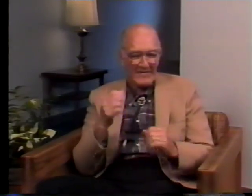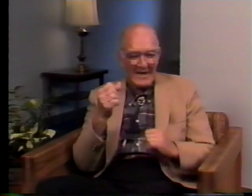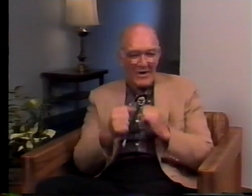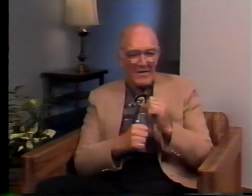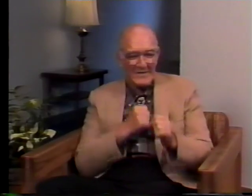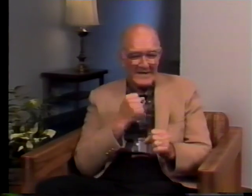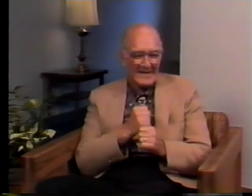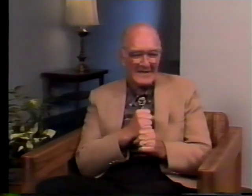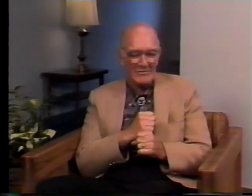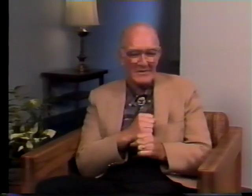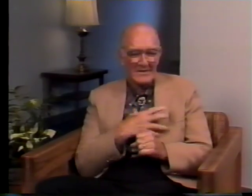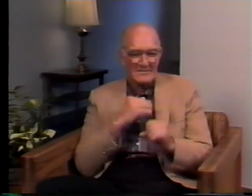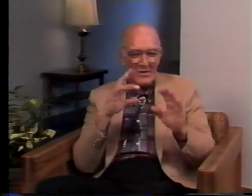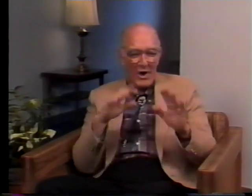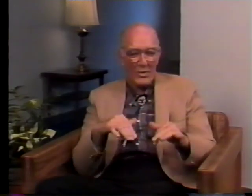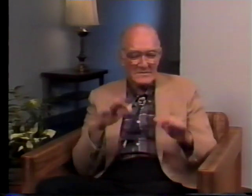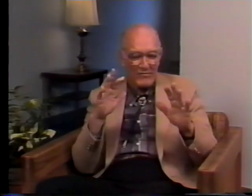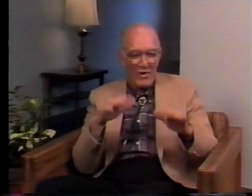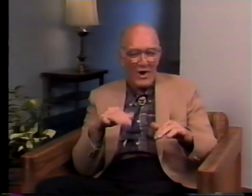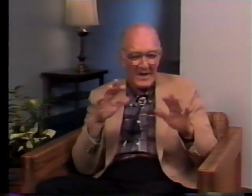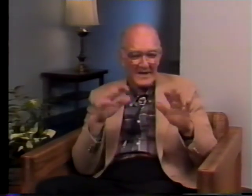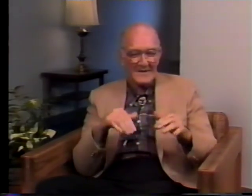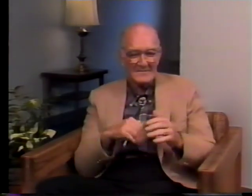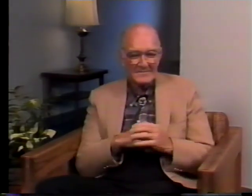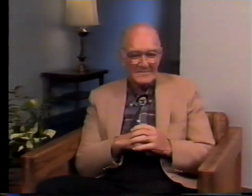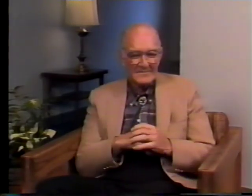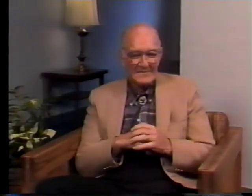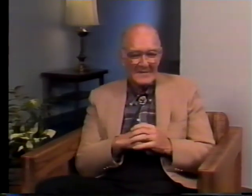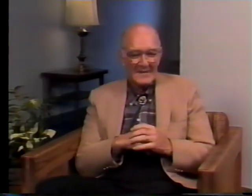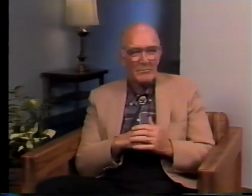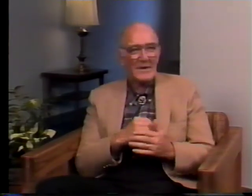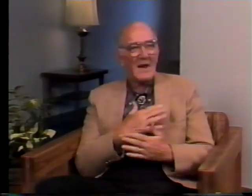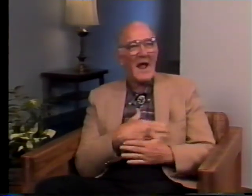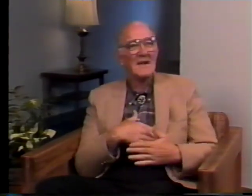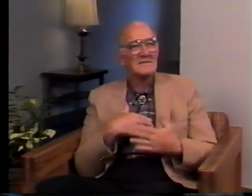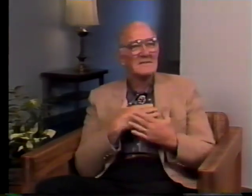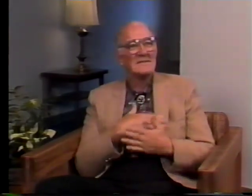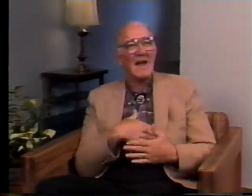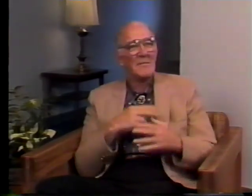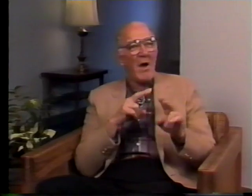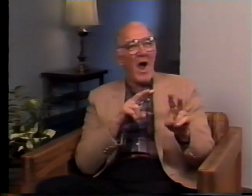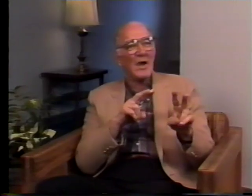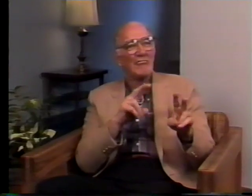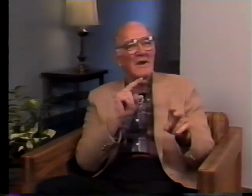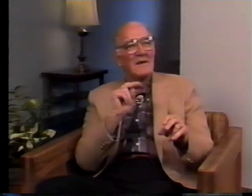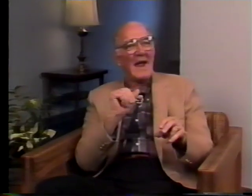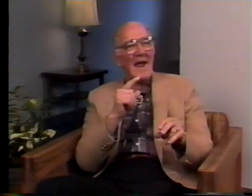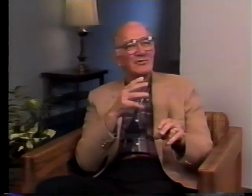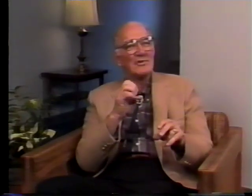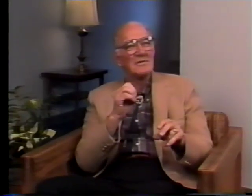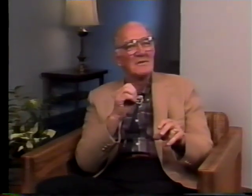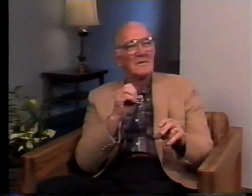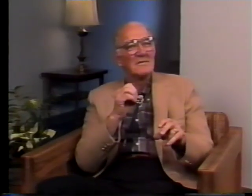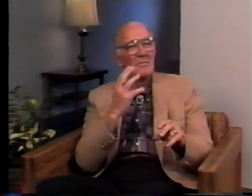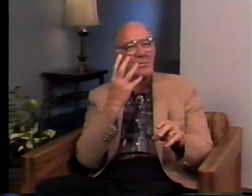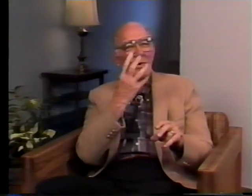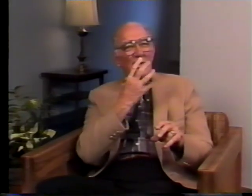evening of the year. The snow is falling. But he's admiring nature, the